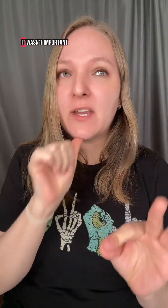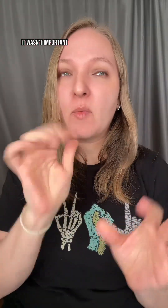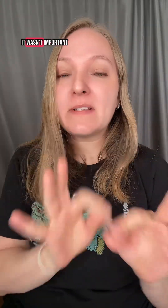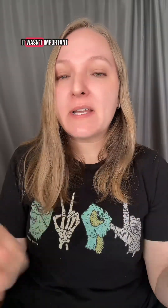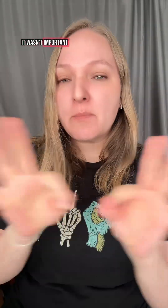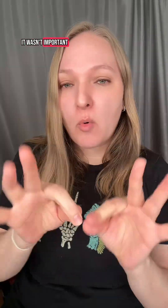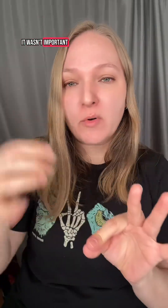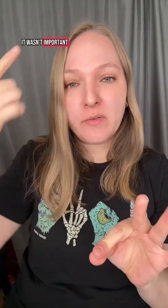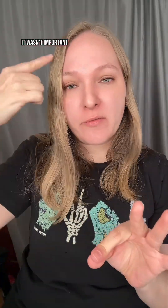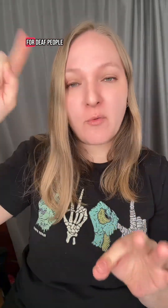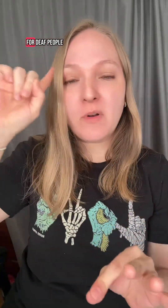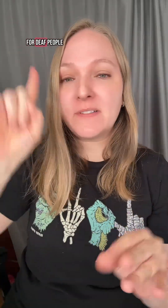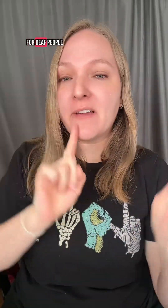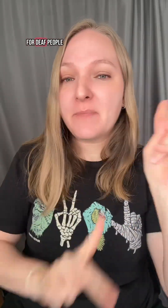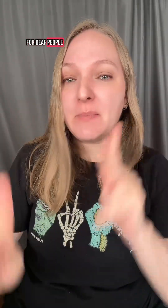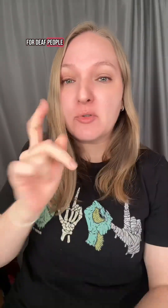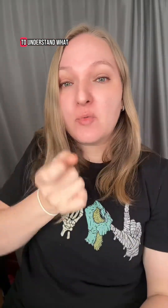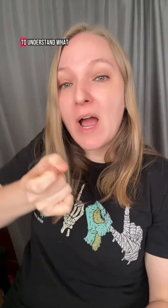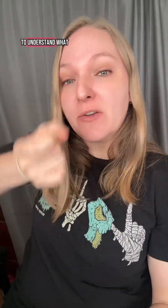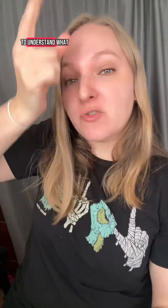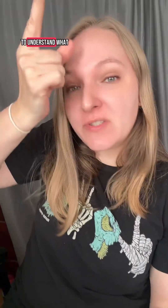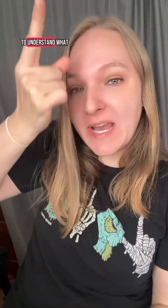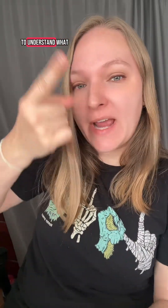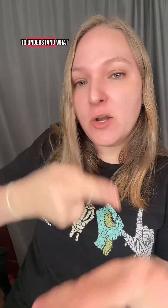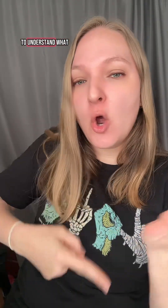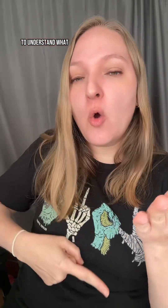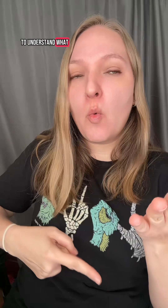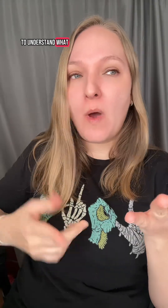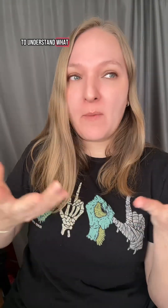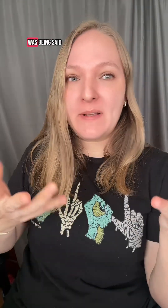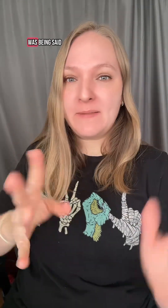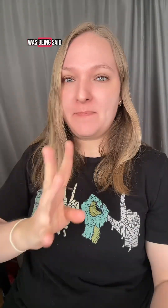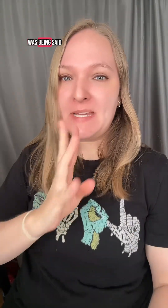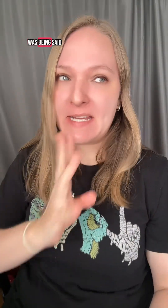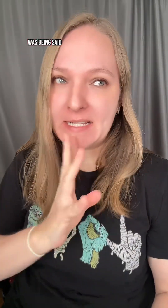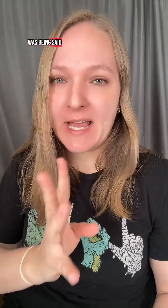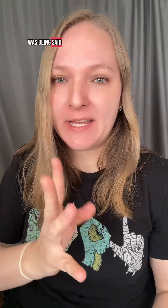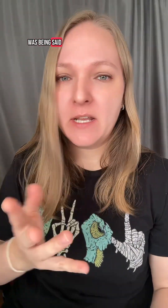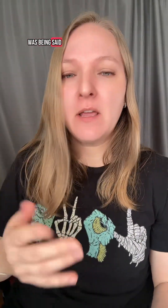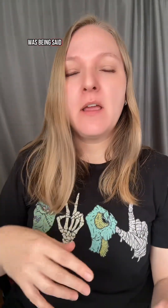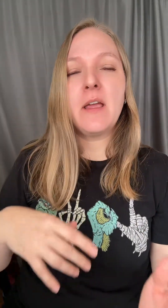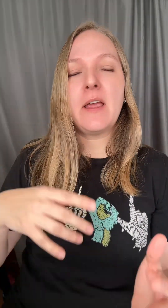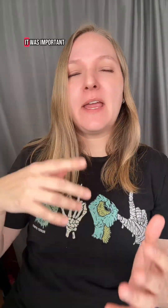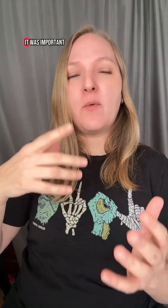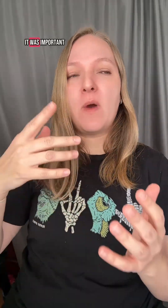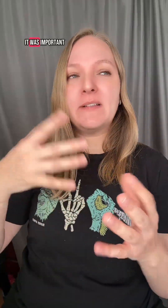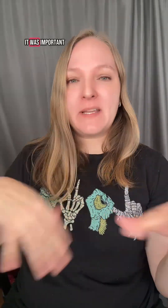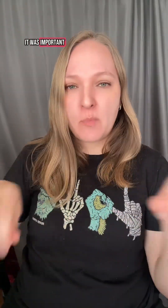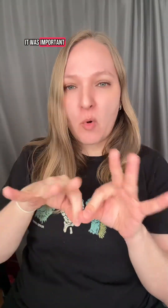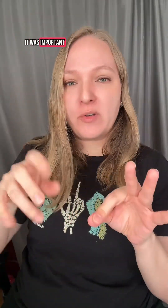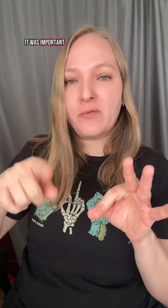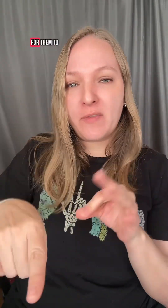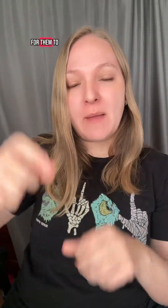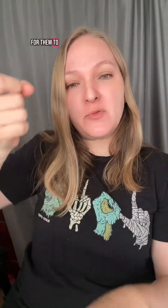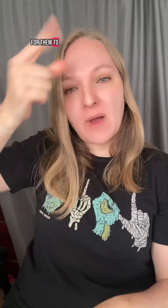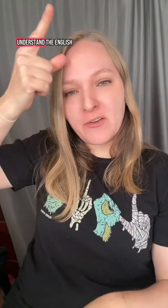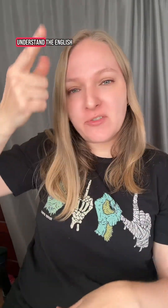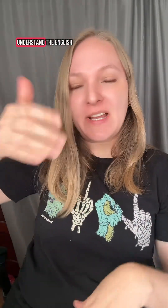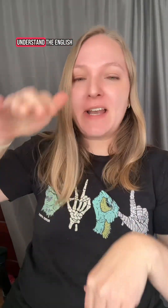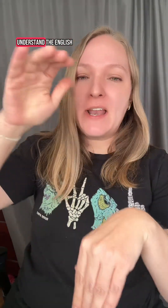wasn't important for deaf people to understand what was being said. It was important for them to understand